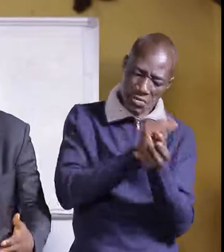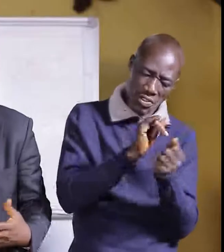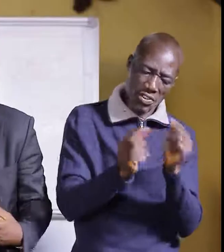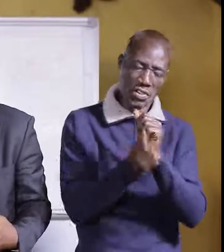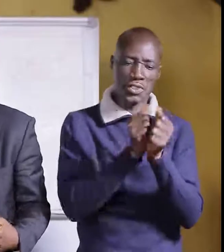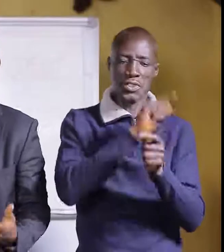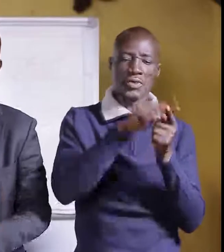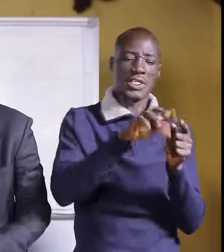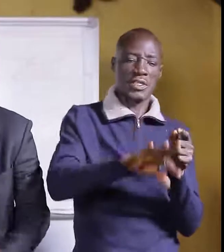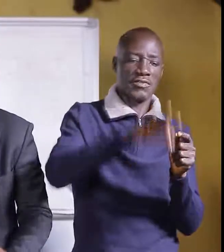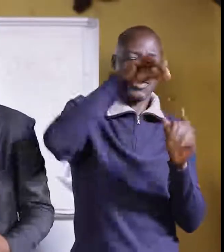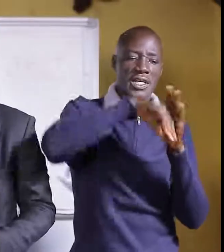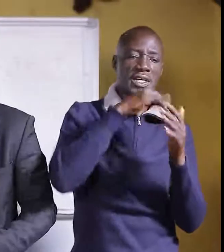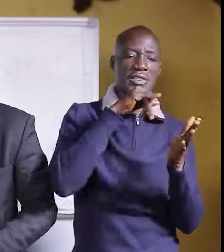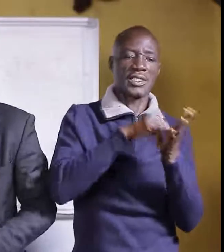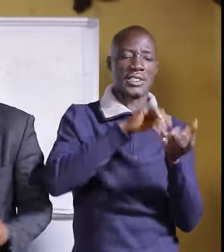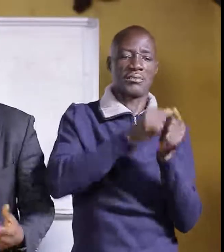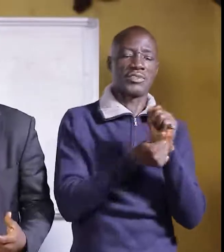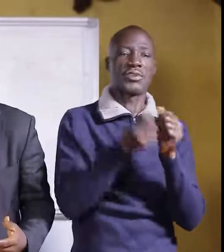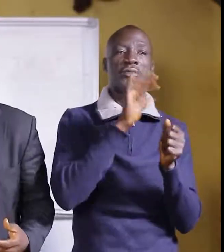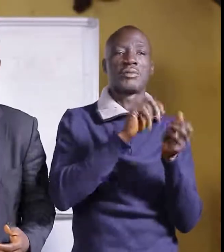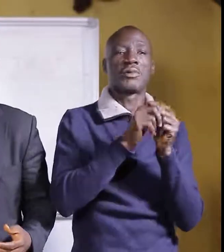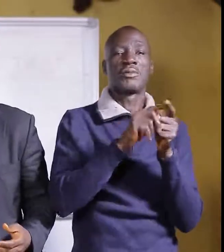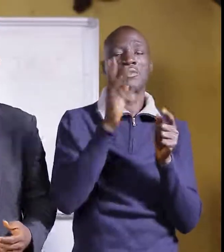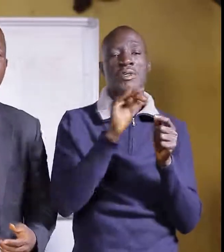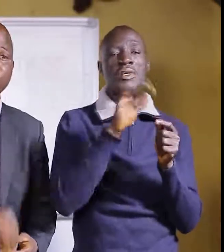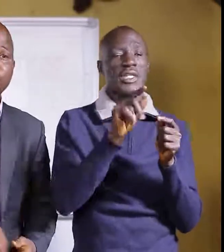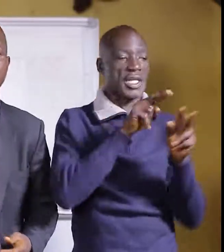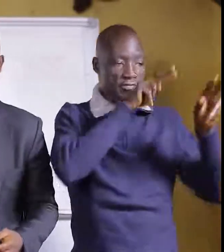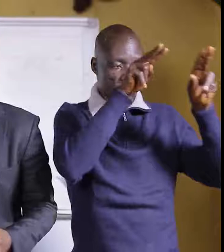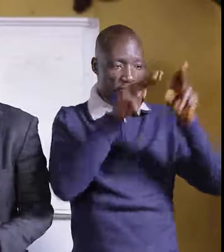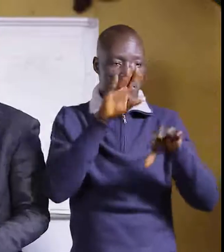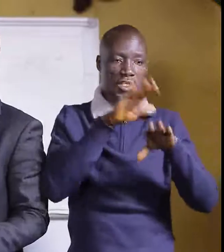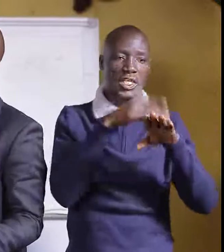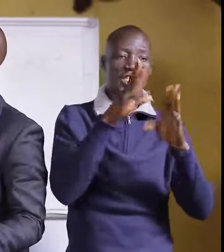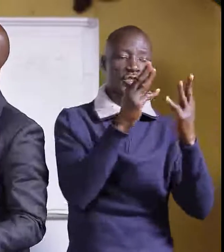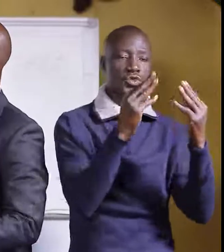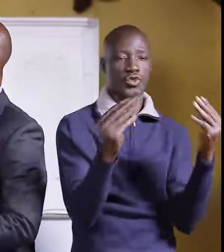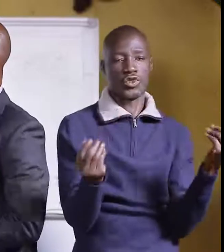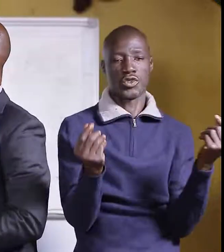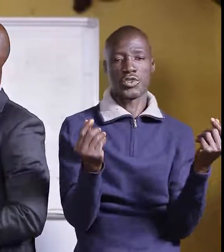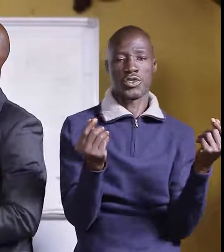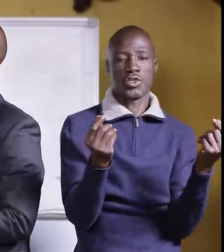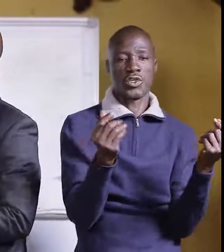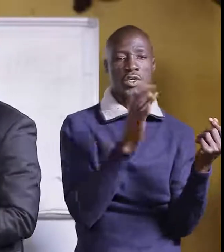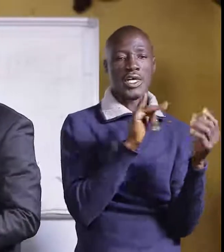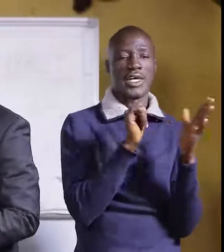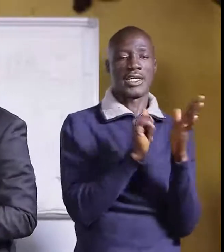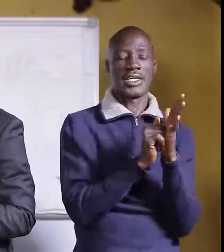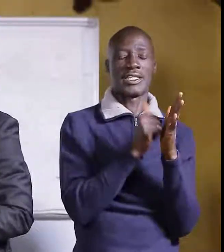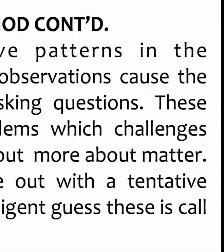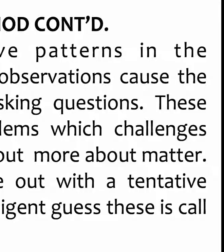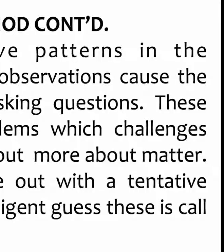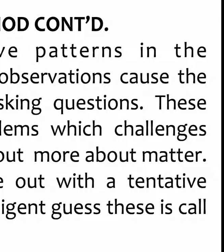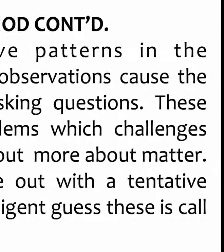they find out, it becomes a problem to them. And when looking for a solution to that problem is what we refer to as